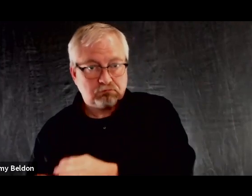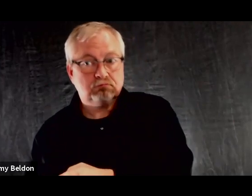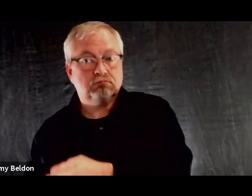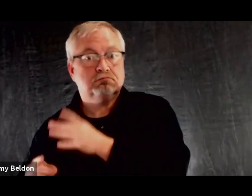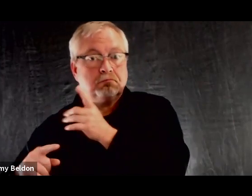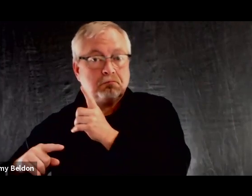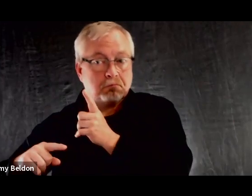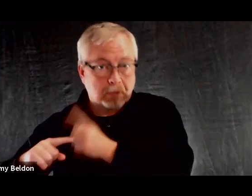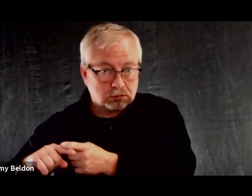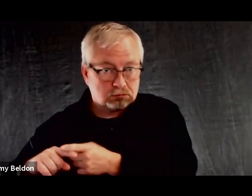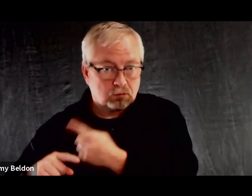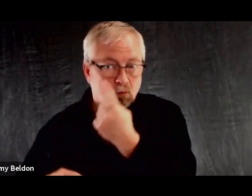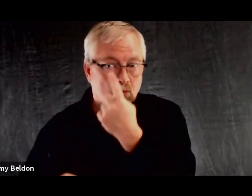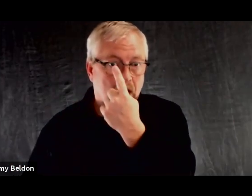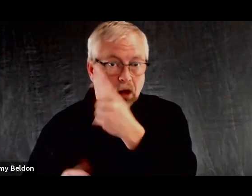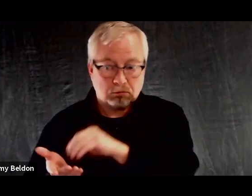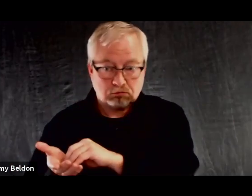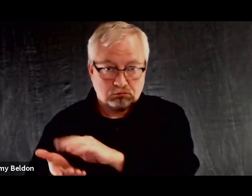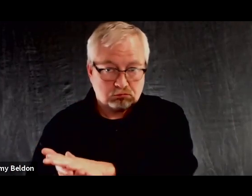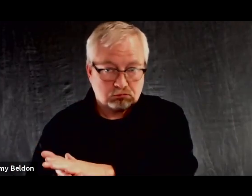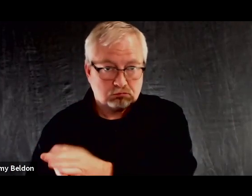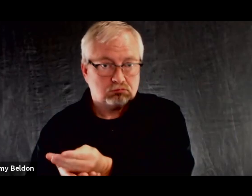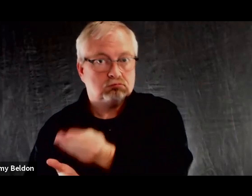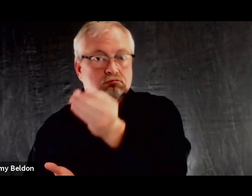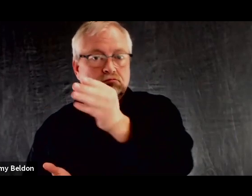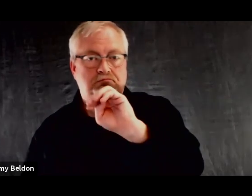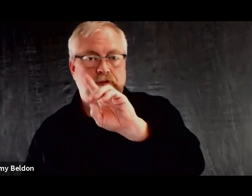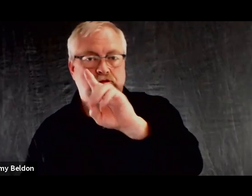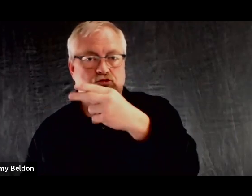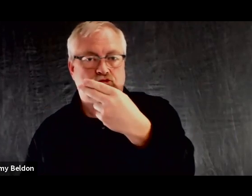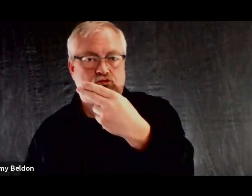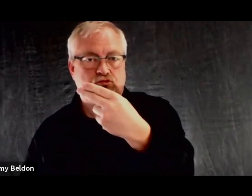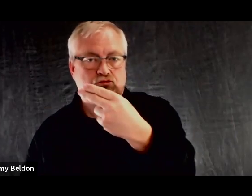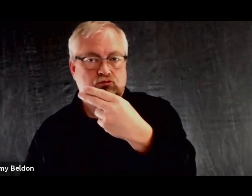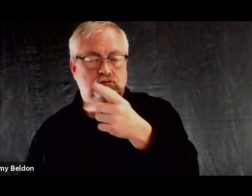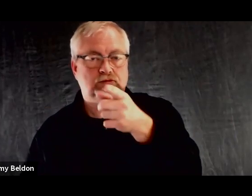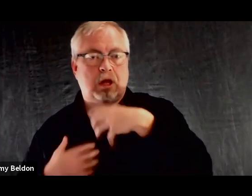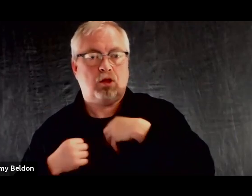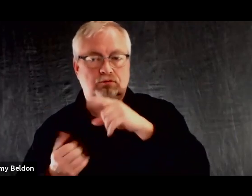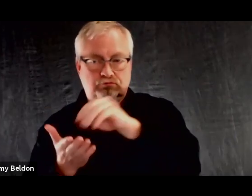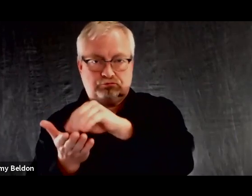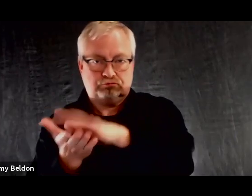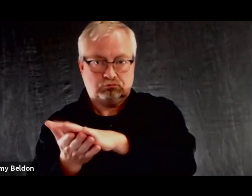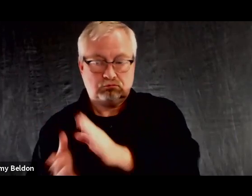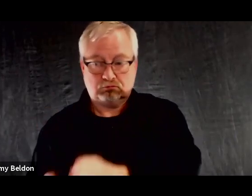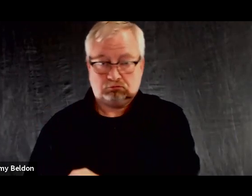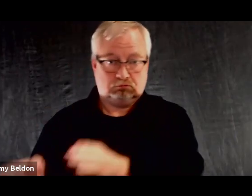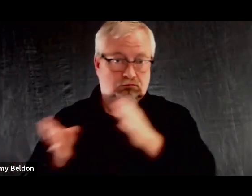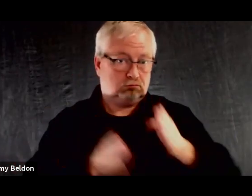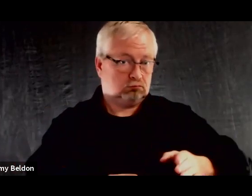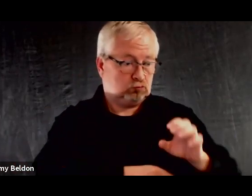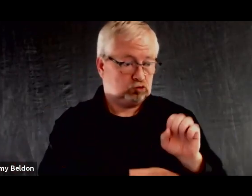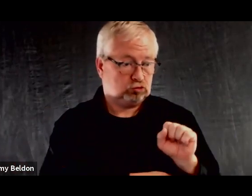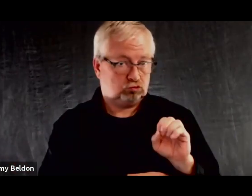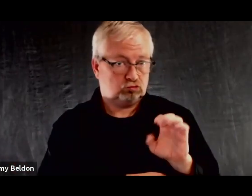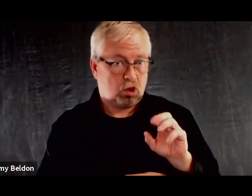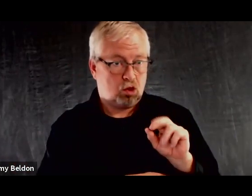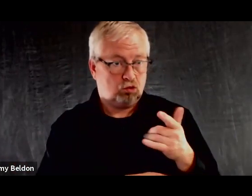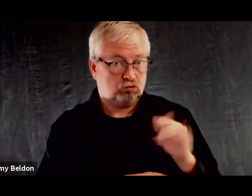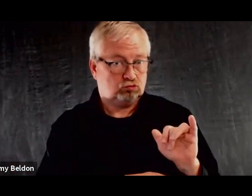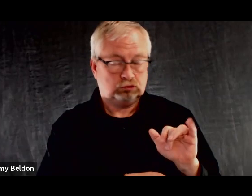to the health department. Then the serology test is a different type of test, and that's a test that would give